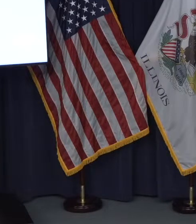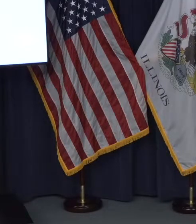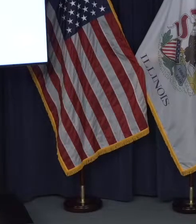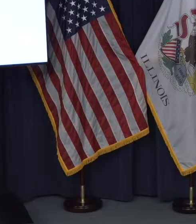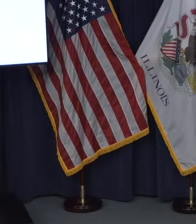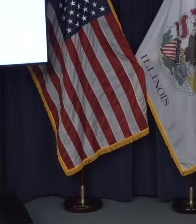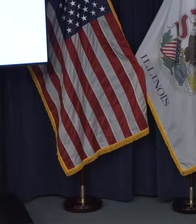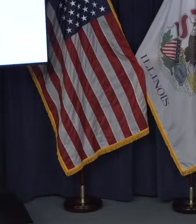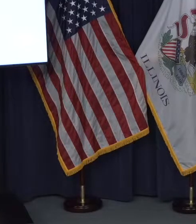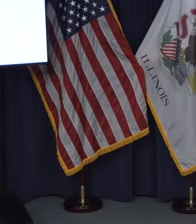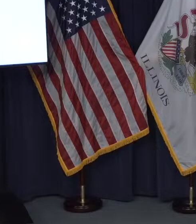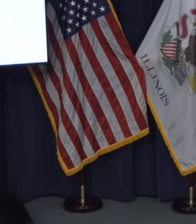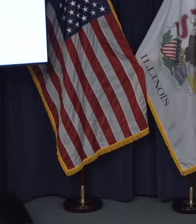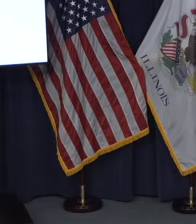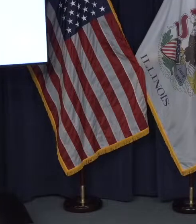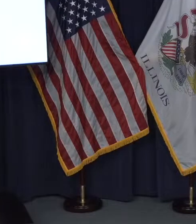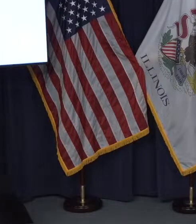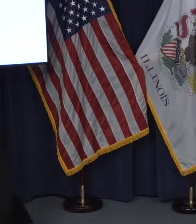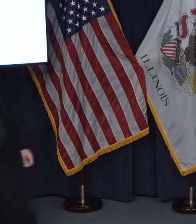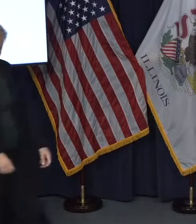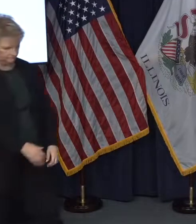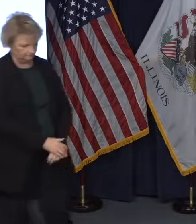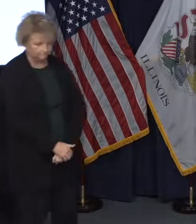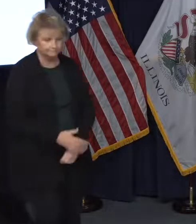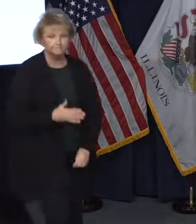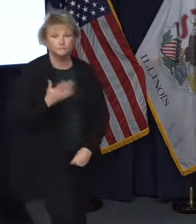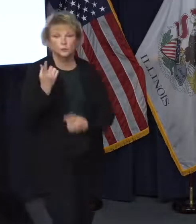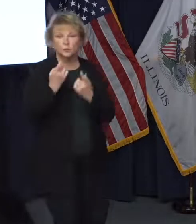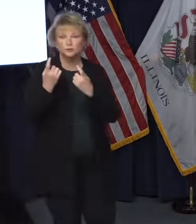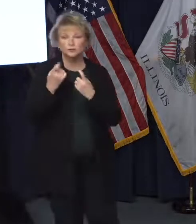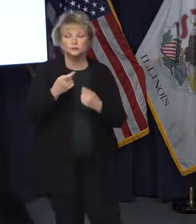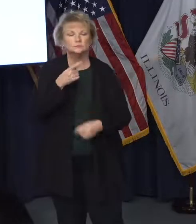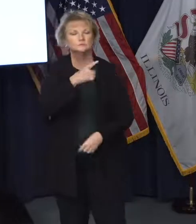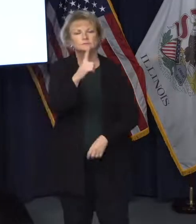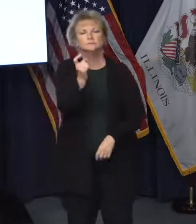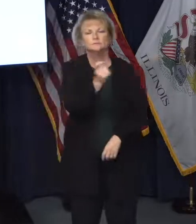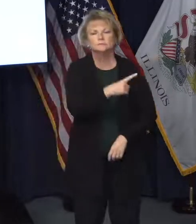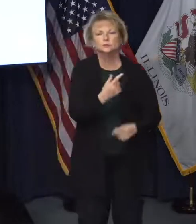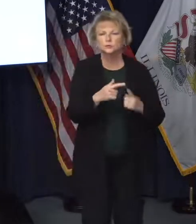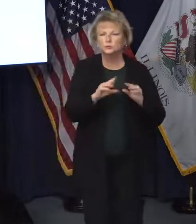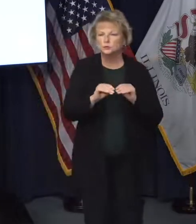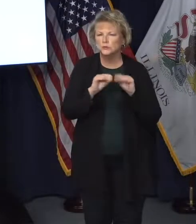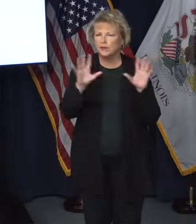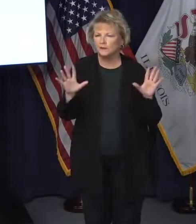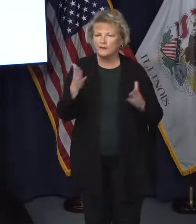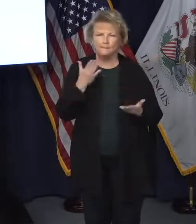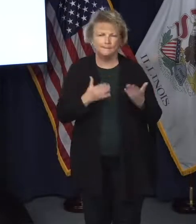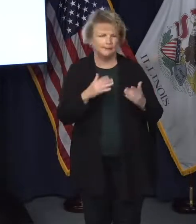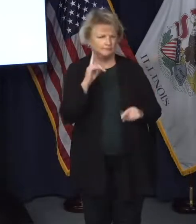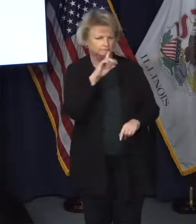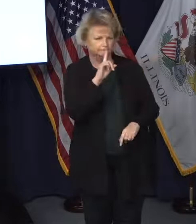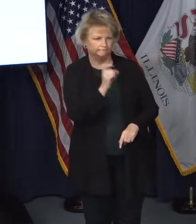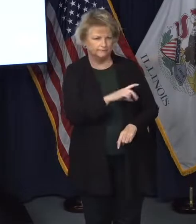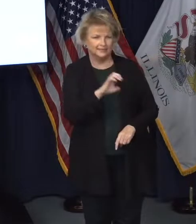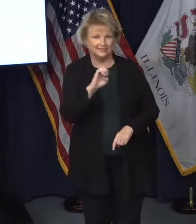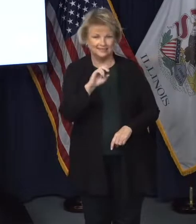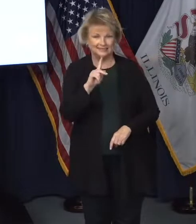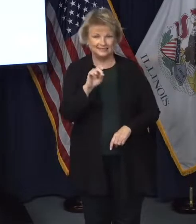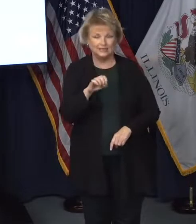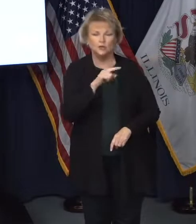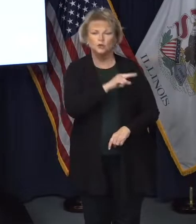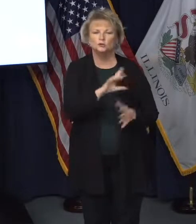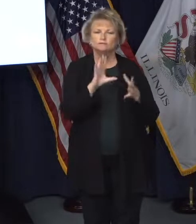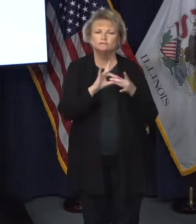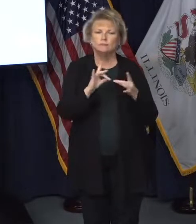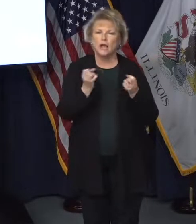Thank you, Dr. Ezike. Happy to take questions. Can I Yeah. ask, just to clarify, and maybe this is Dr. Ezike, when you talk about the